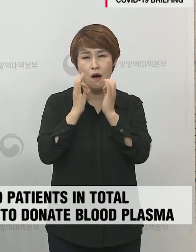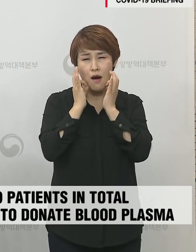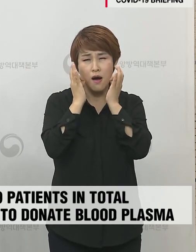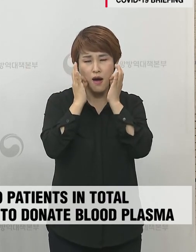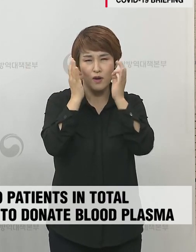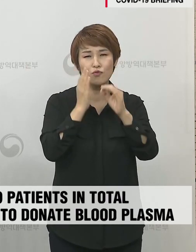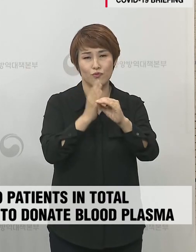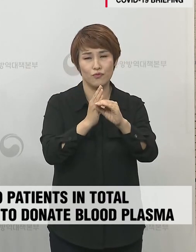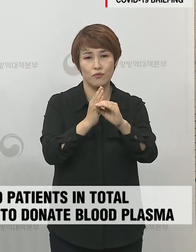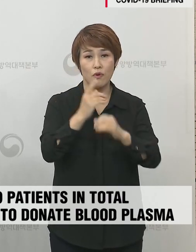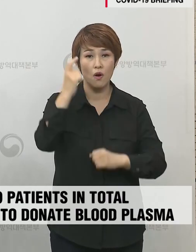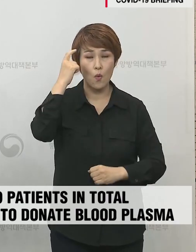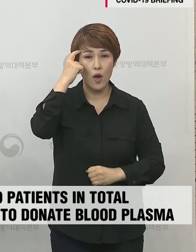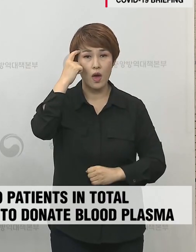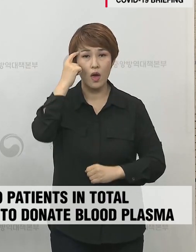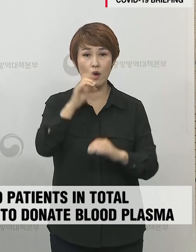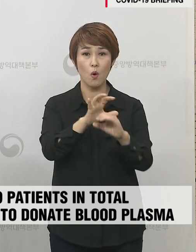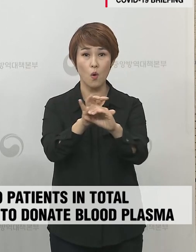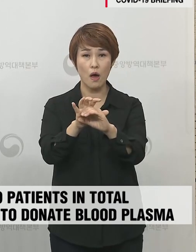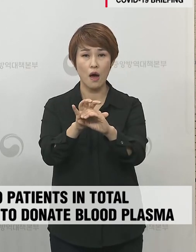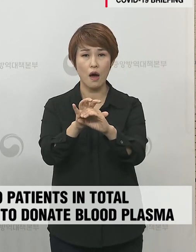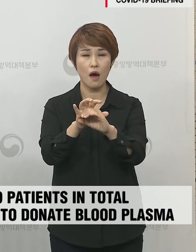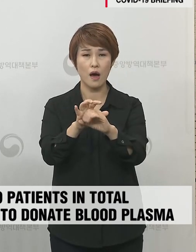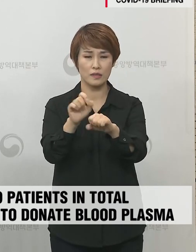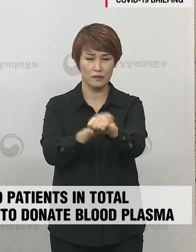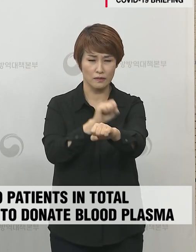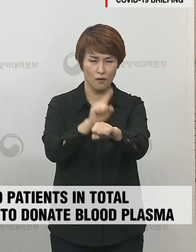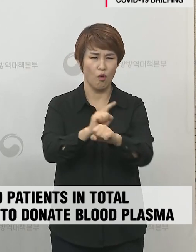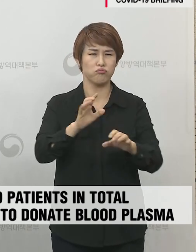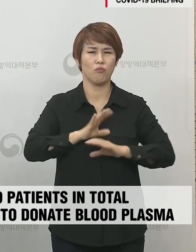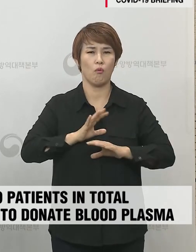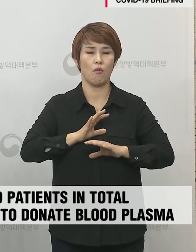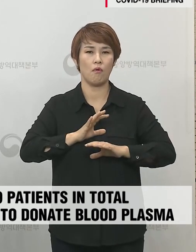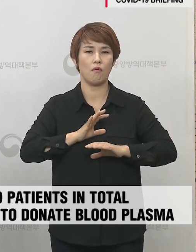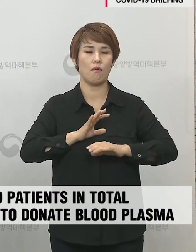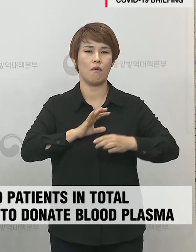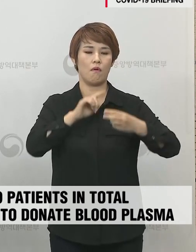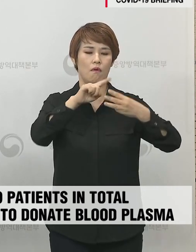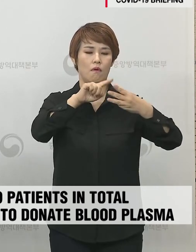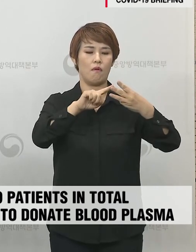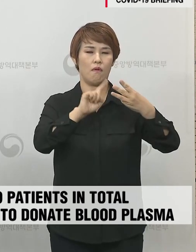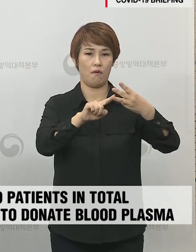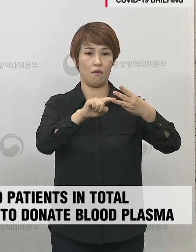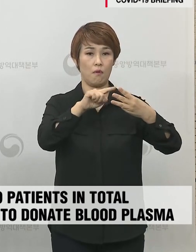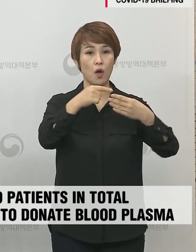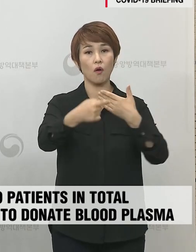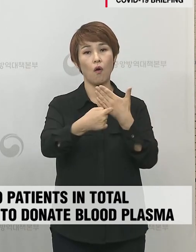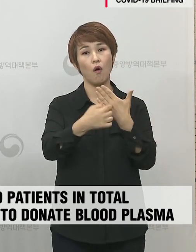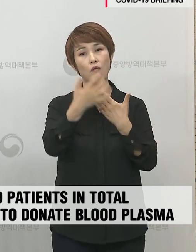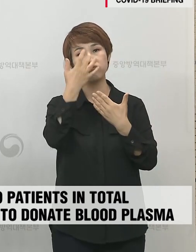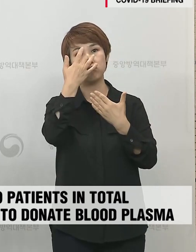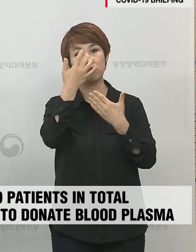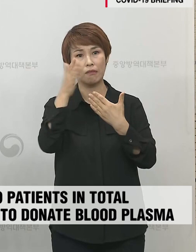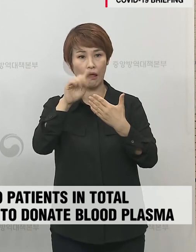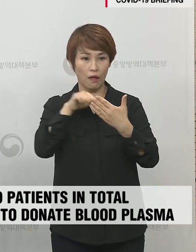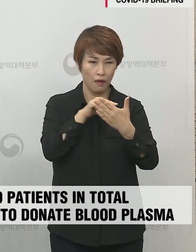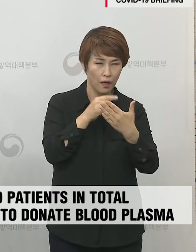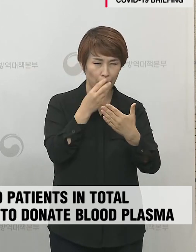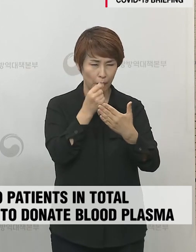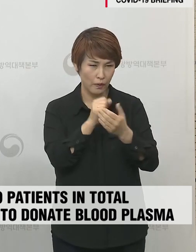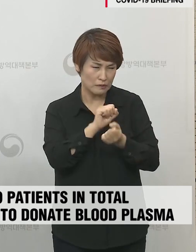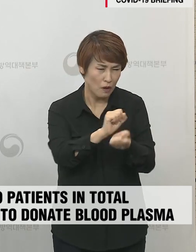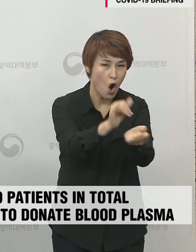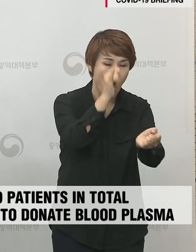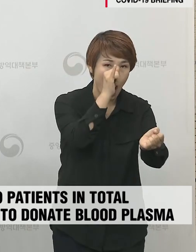million mark. And right now, the global countries all around the world are exerting their full efforts to contain the virus even